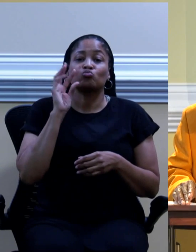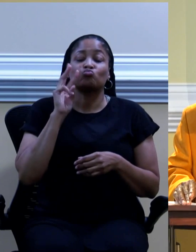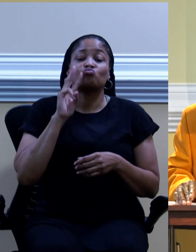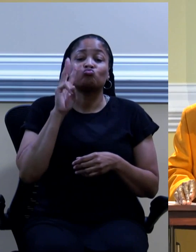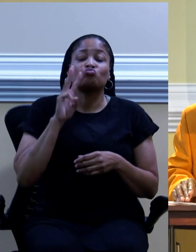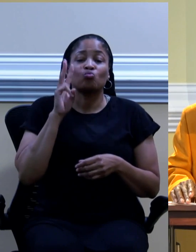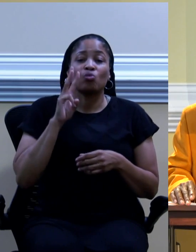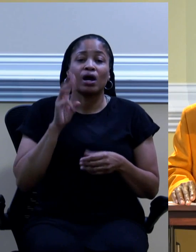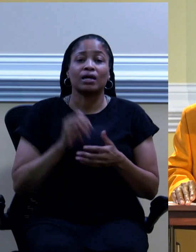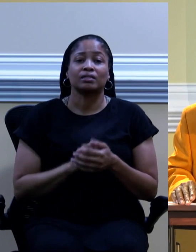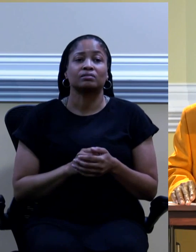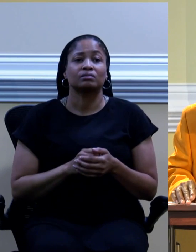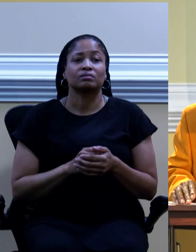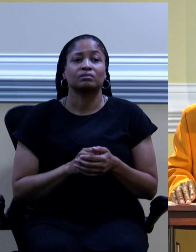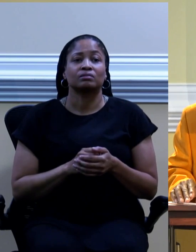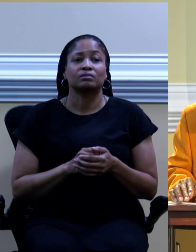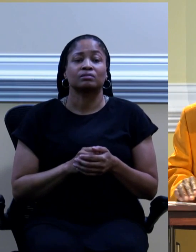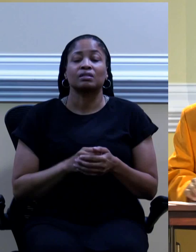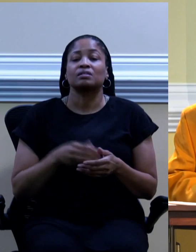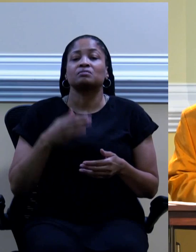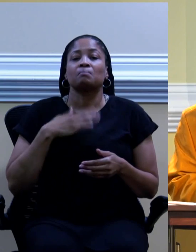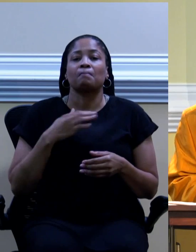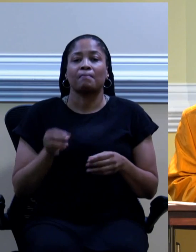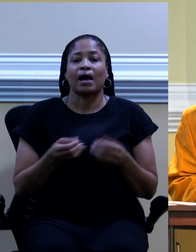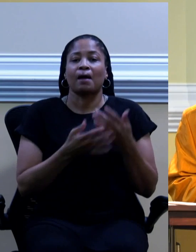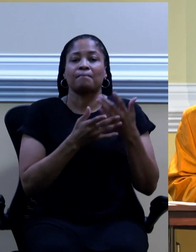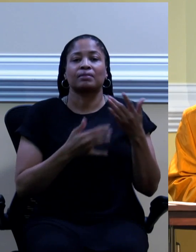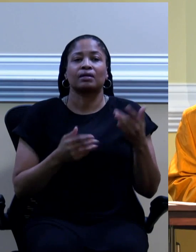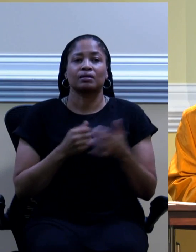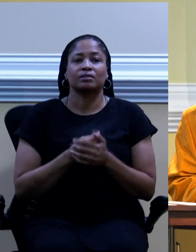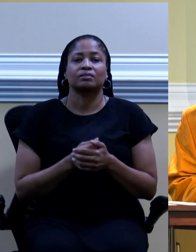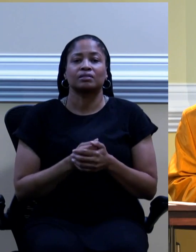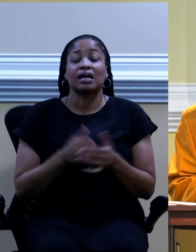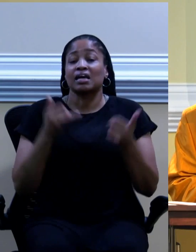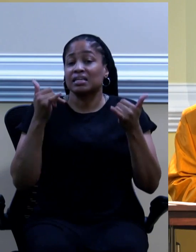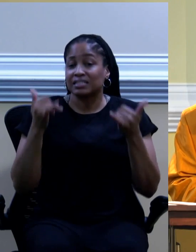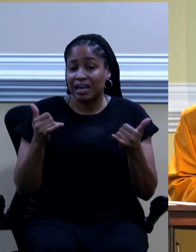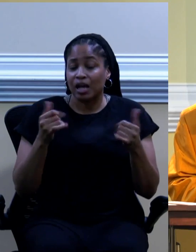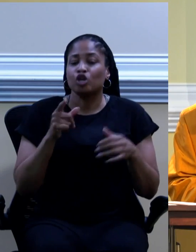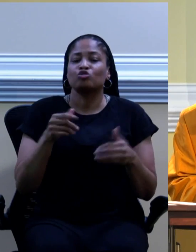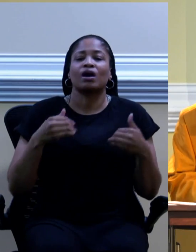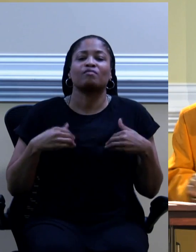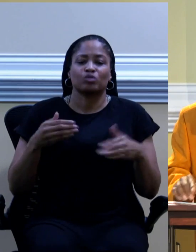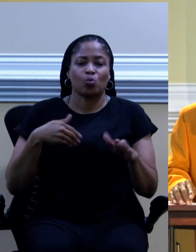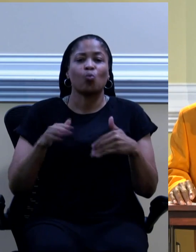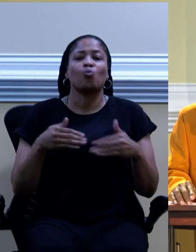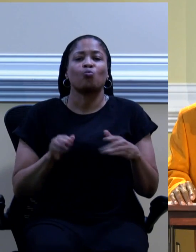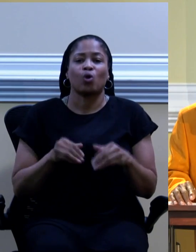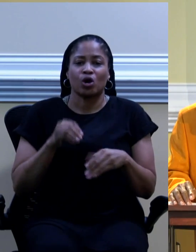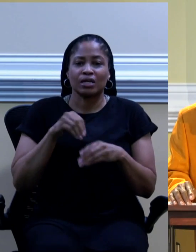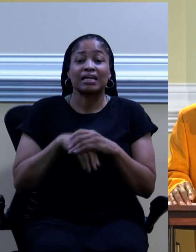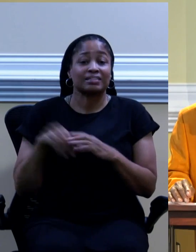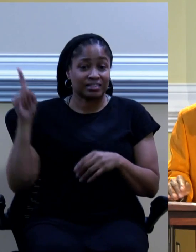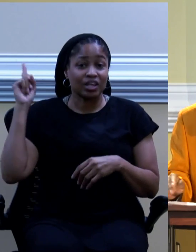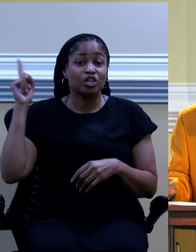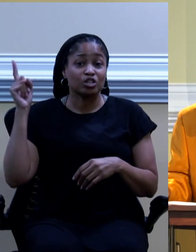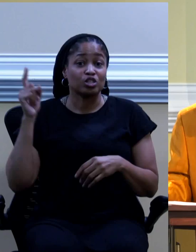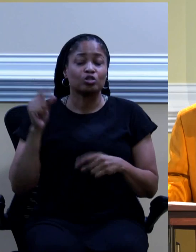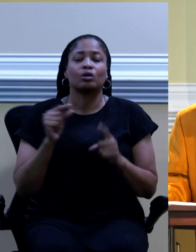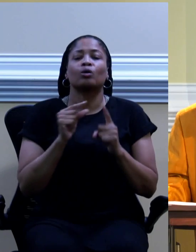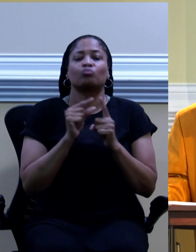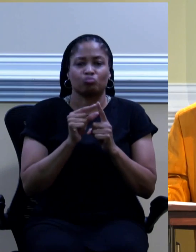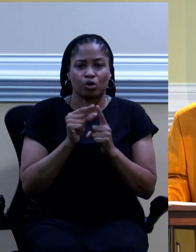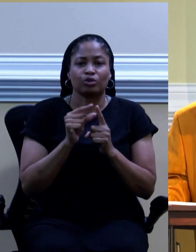another meaning, sisters and brothers. That mean also you got to walk in his word. Let's go to the last place. Jesus. Let's go into St. John, the 6th